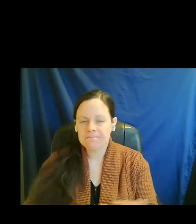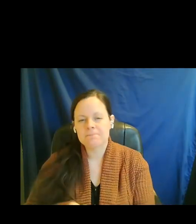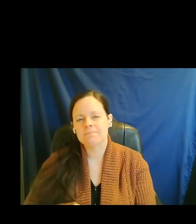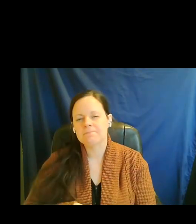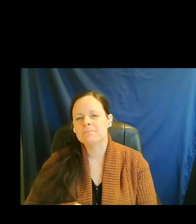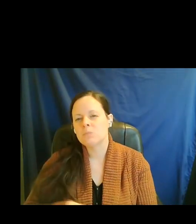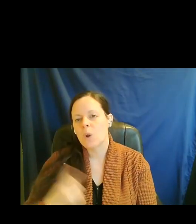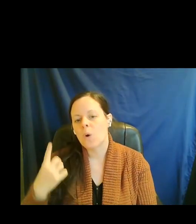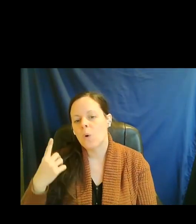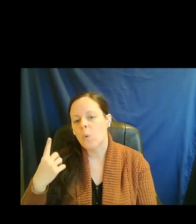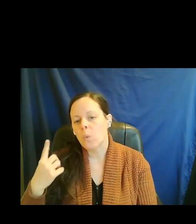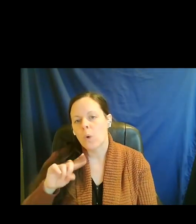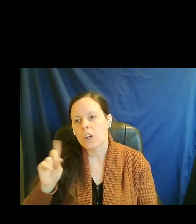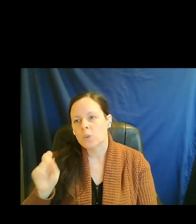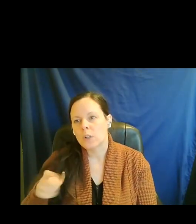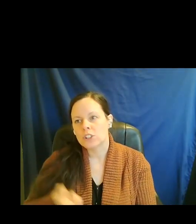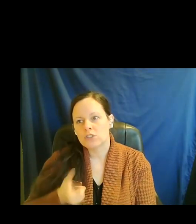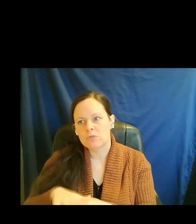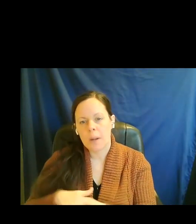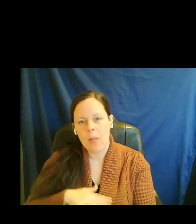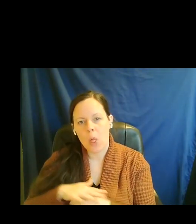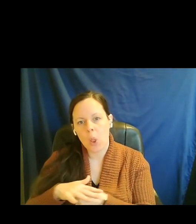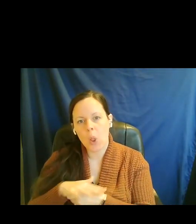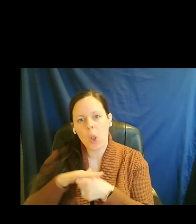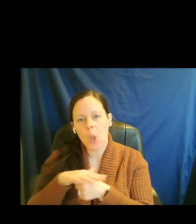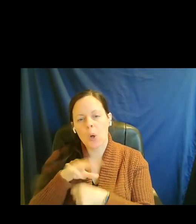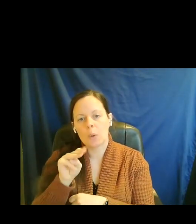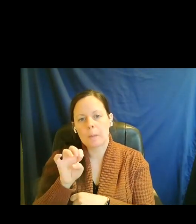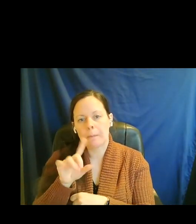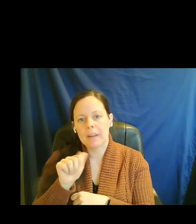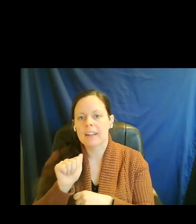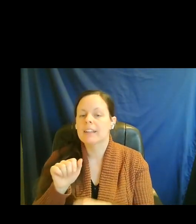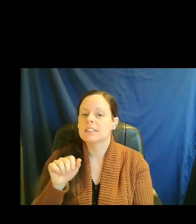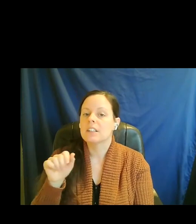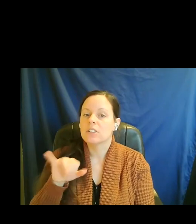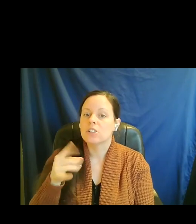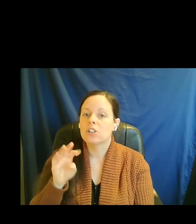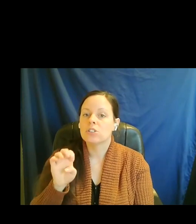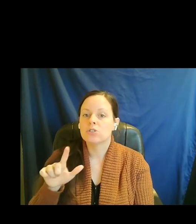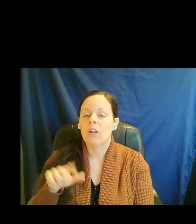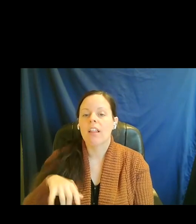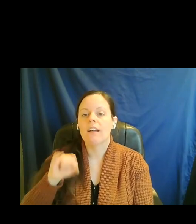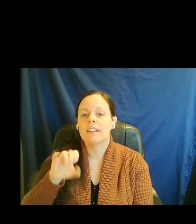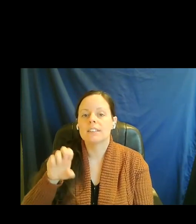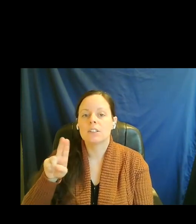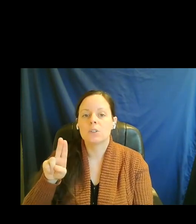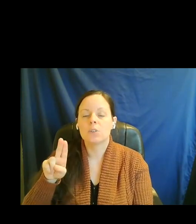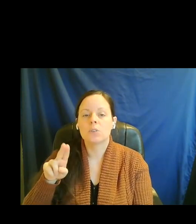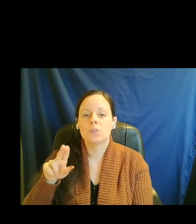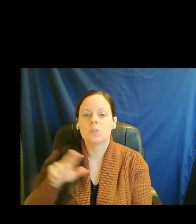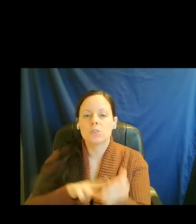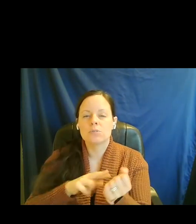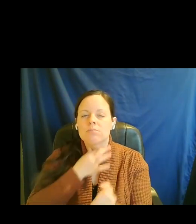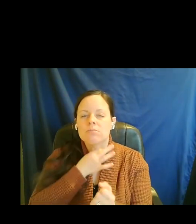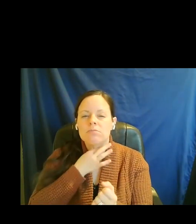in here from a local member of the media, and it says, Joel, as an ICU nurse, I'm curious as to your feelings about those who still